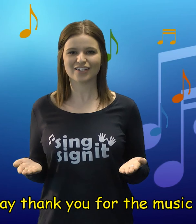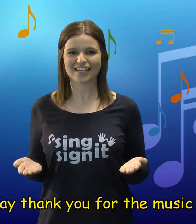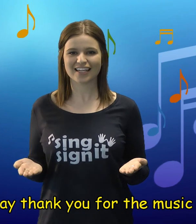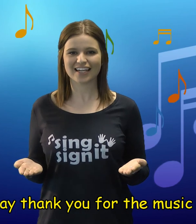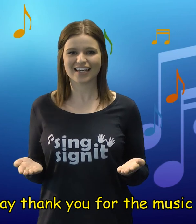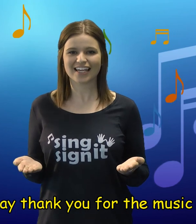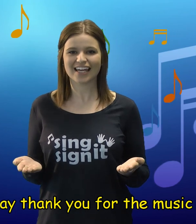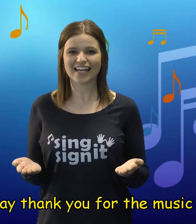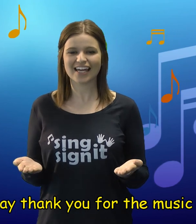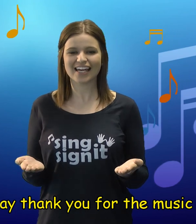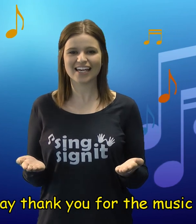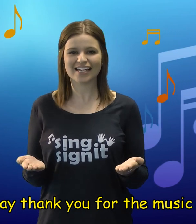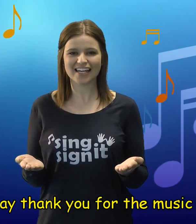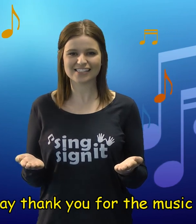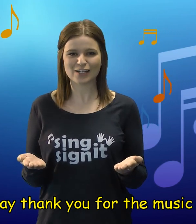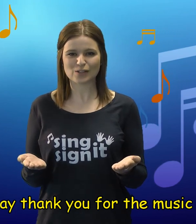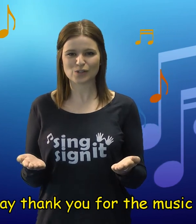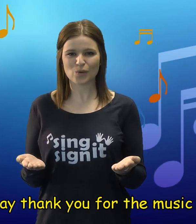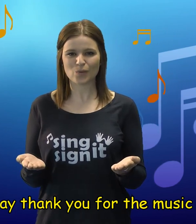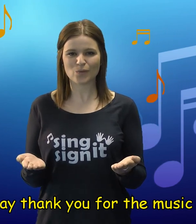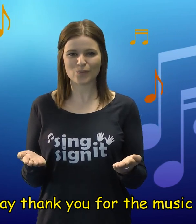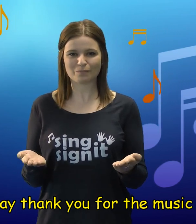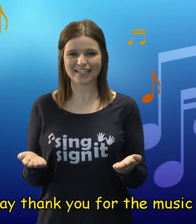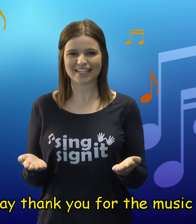it to me.